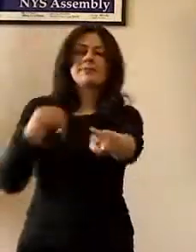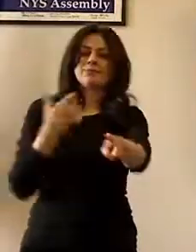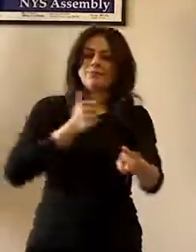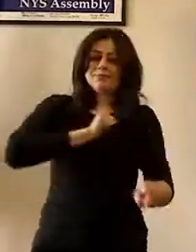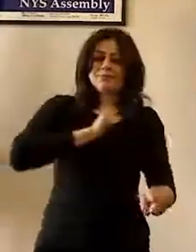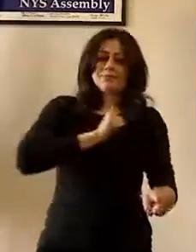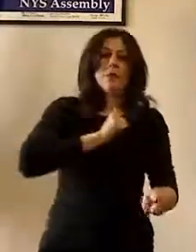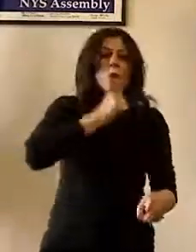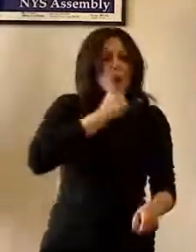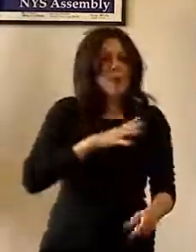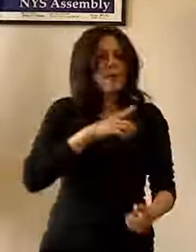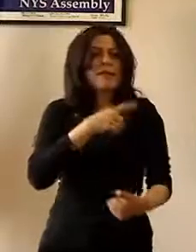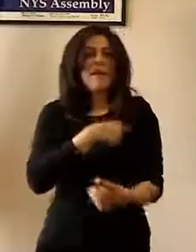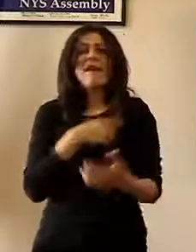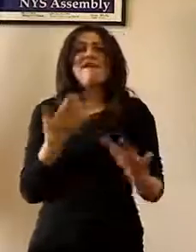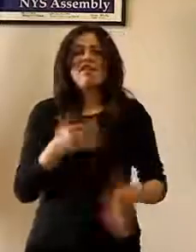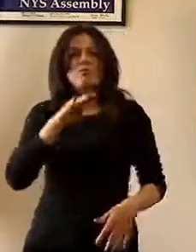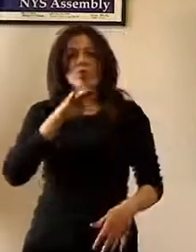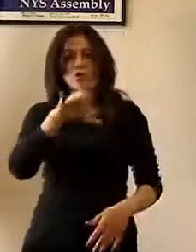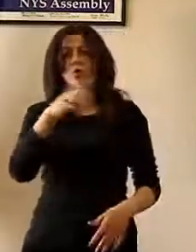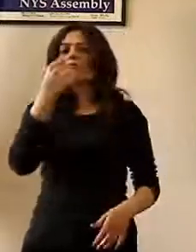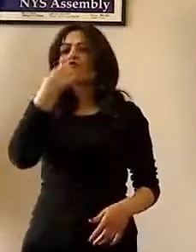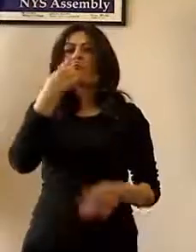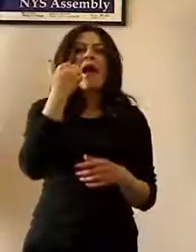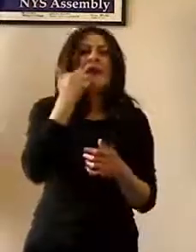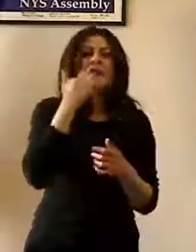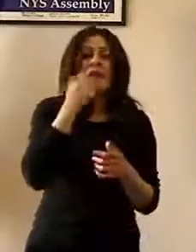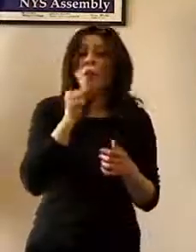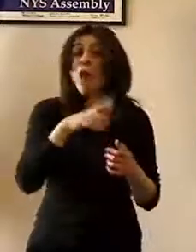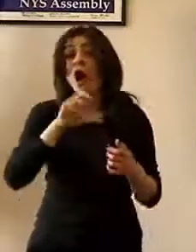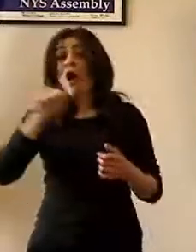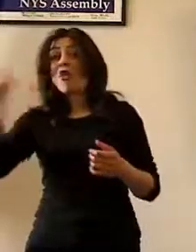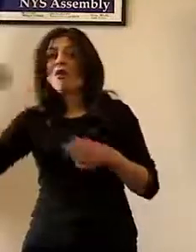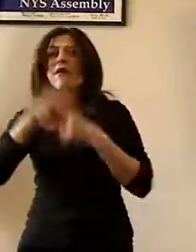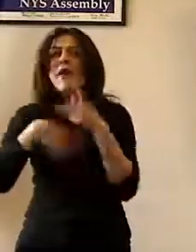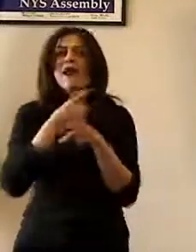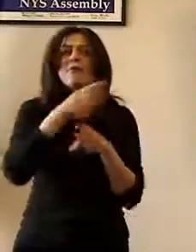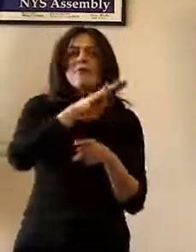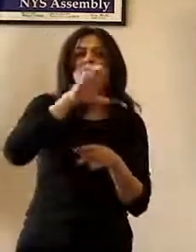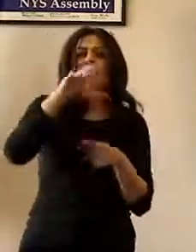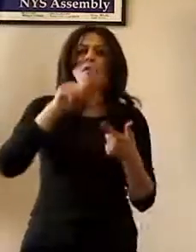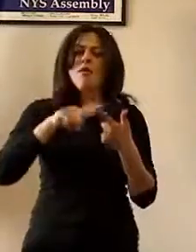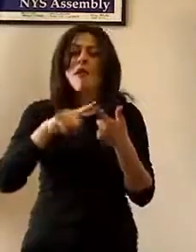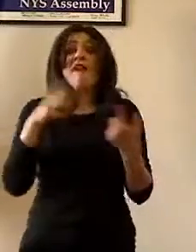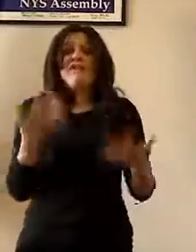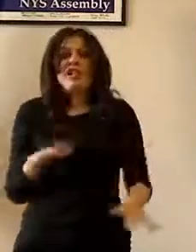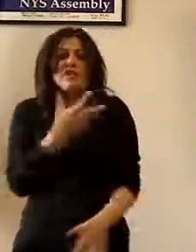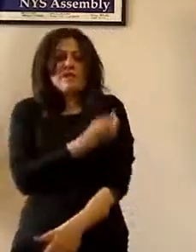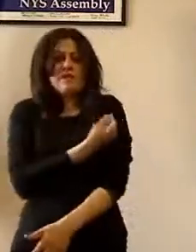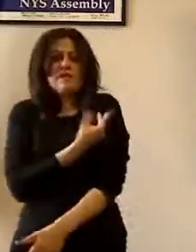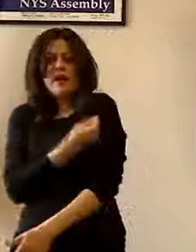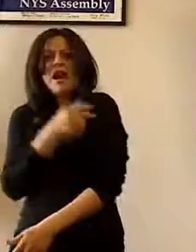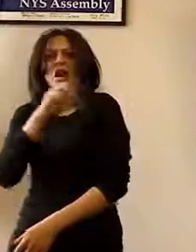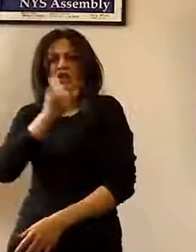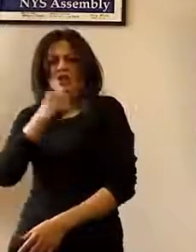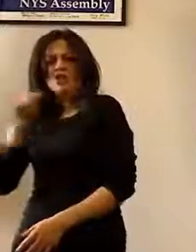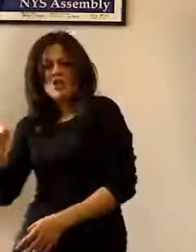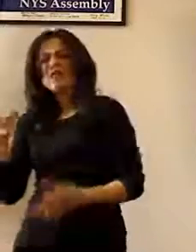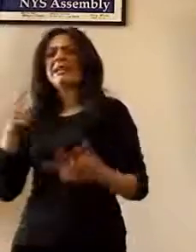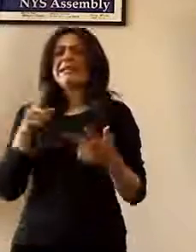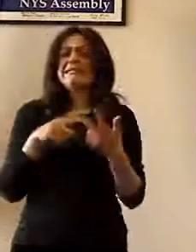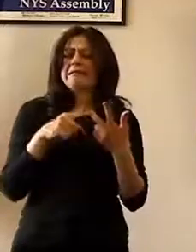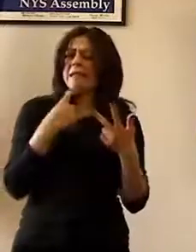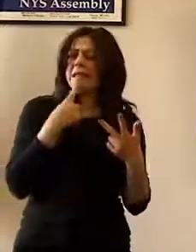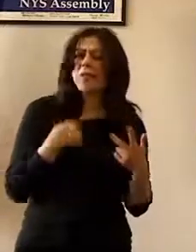the J&J dose? Is there any follow-up conversation about those potential linkages? And again, we're